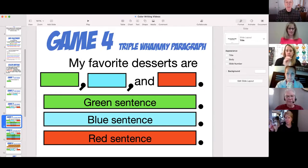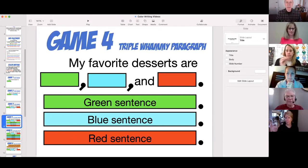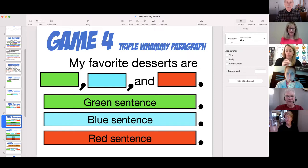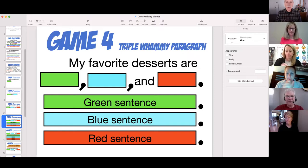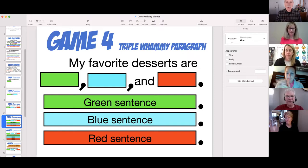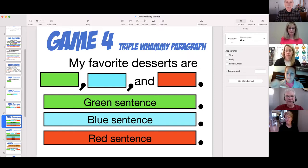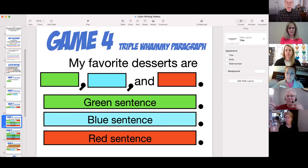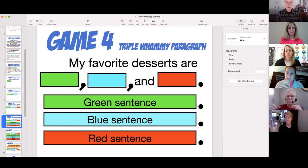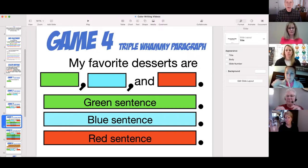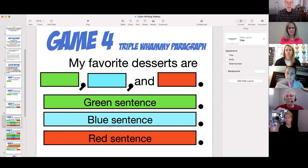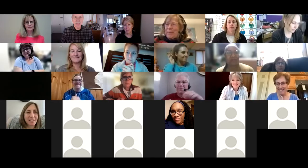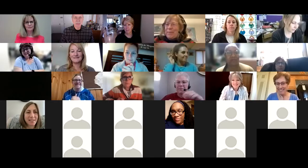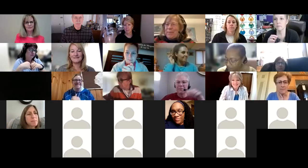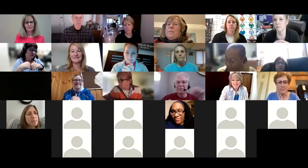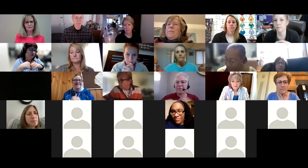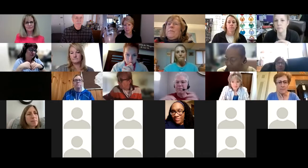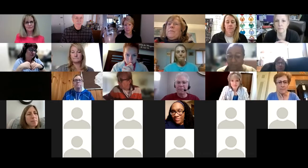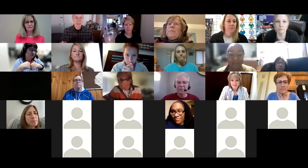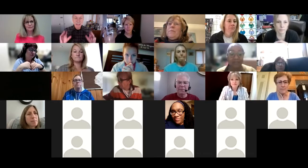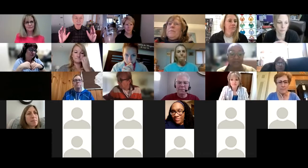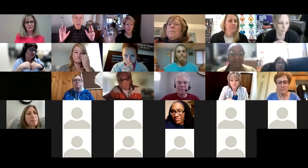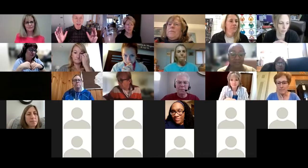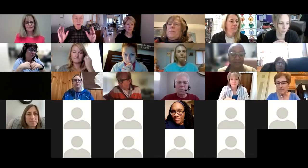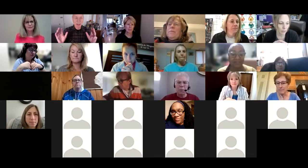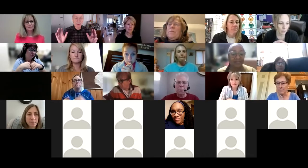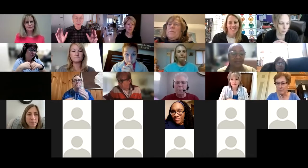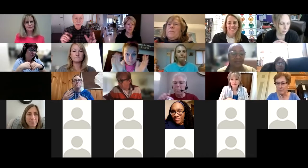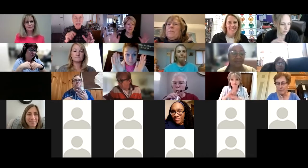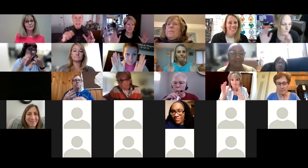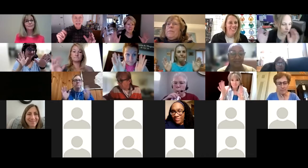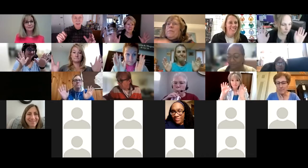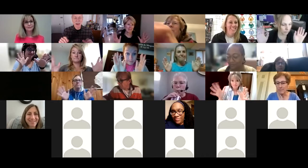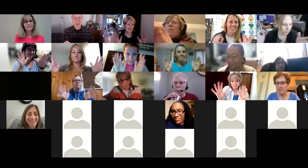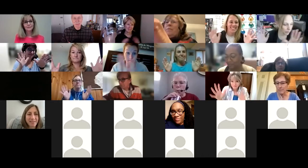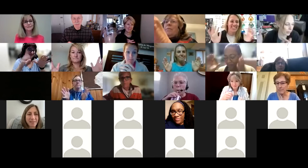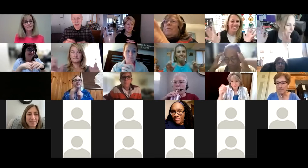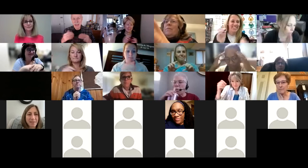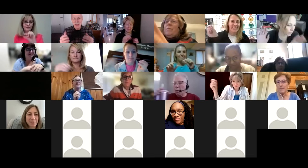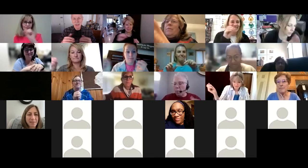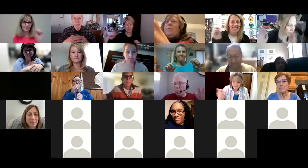Let's talk about writing. Let's talk about handwriting. Huddle up.